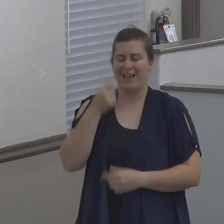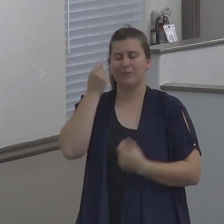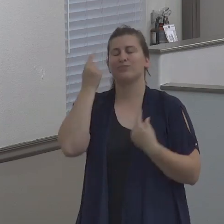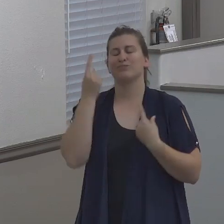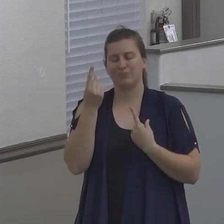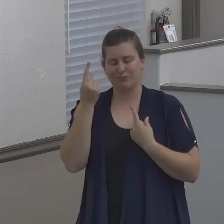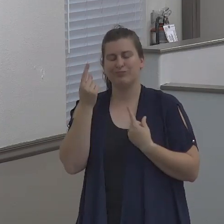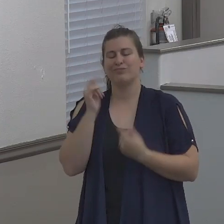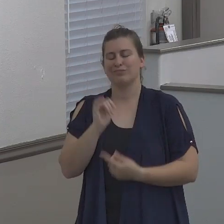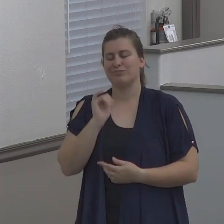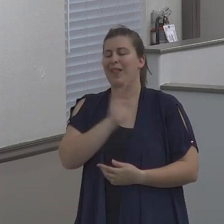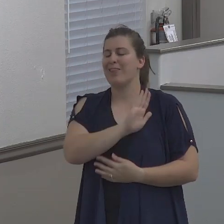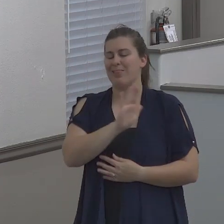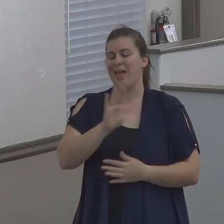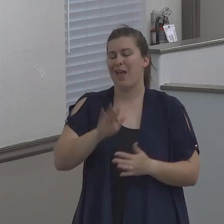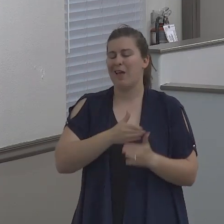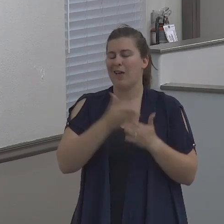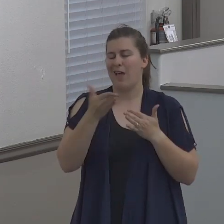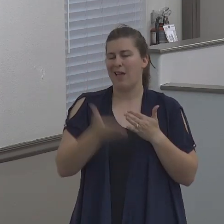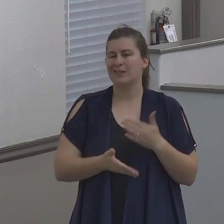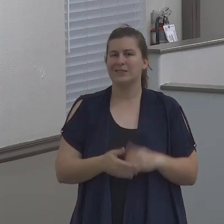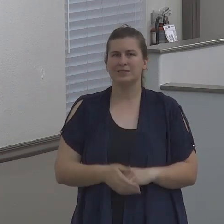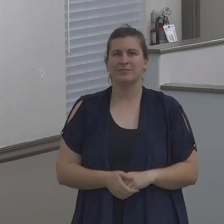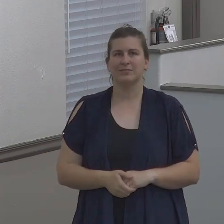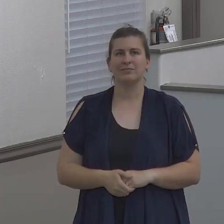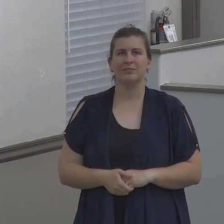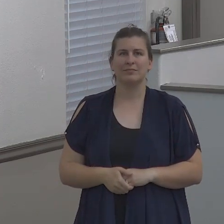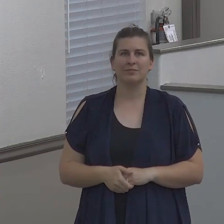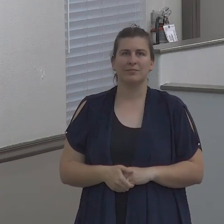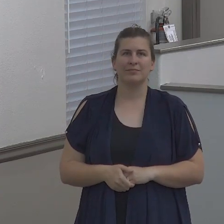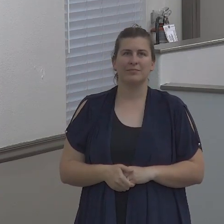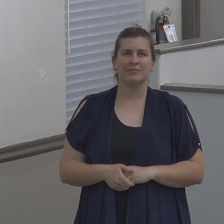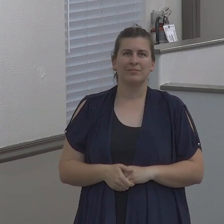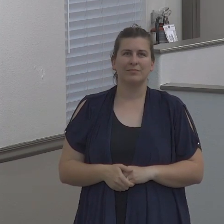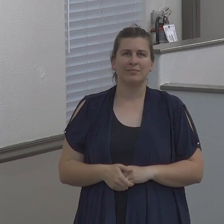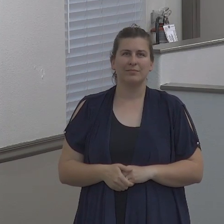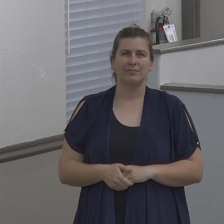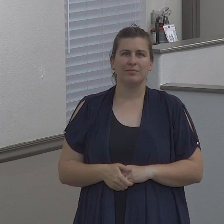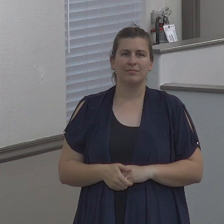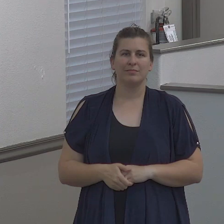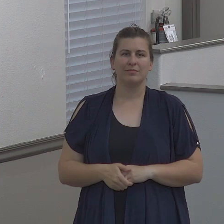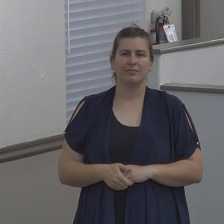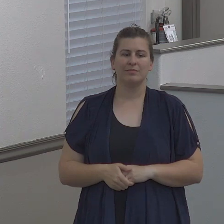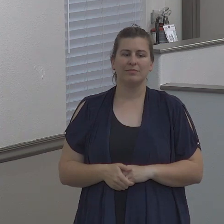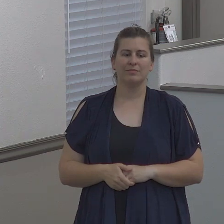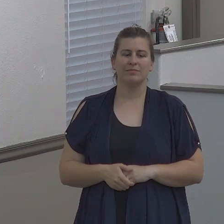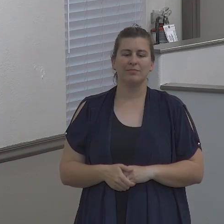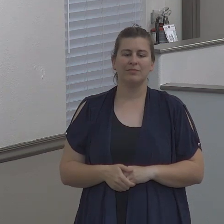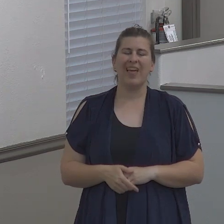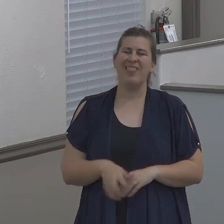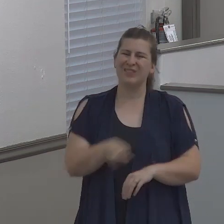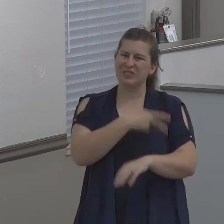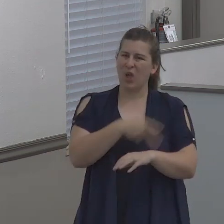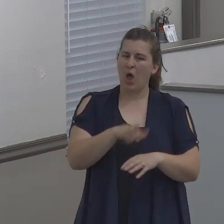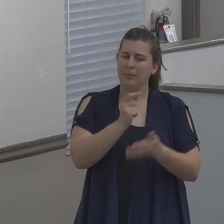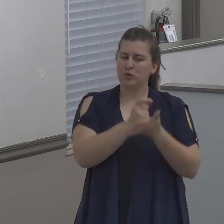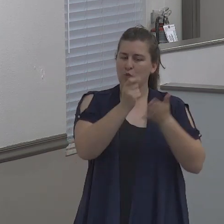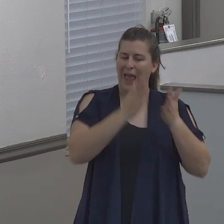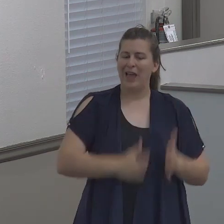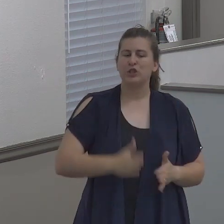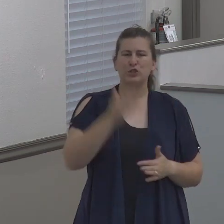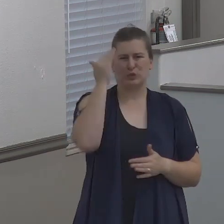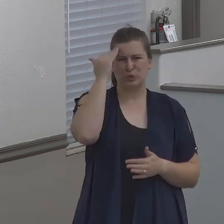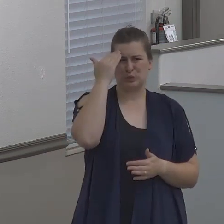"Then understood I their end." You know, all the things that they did that maybe were just